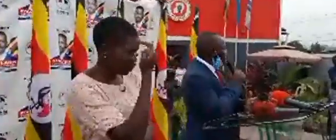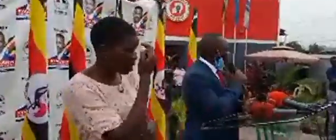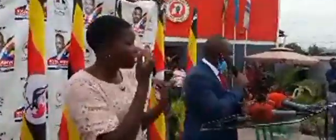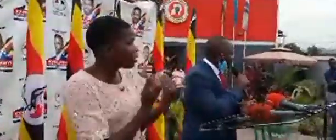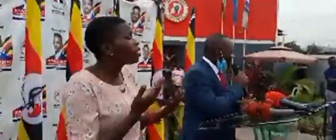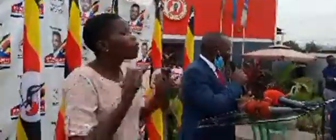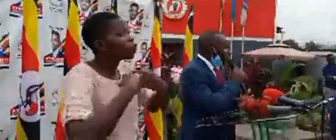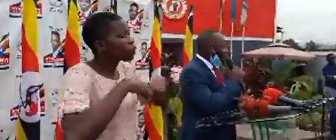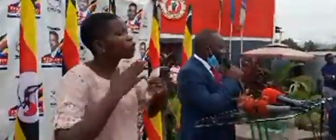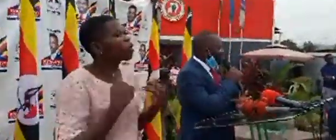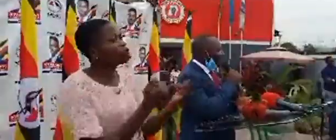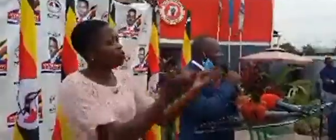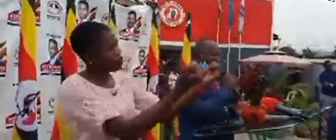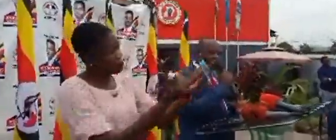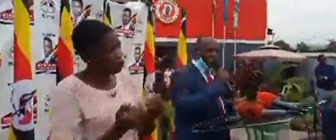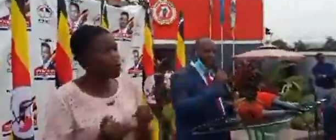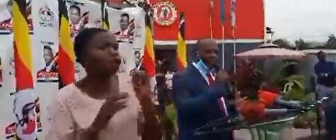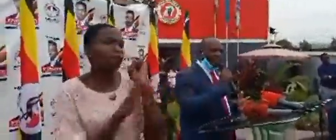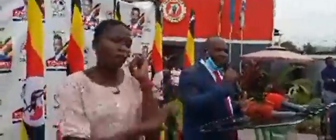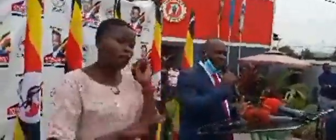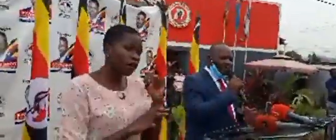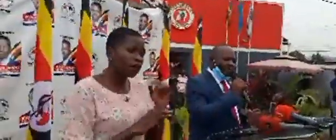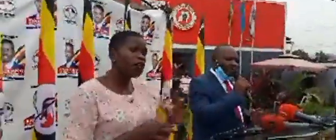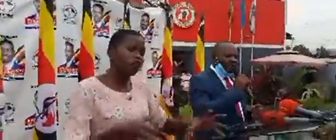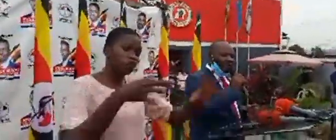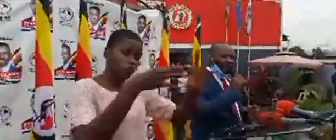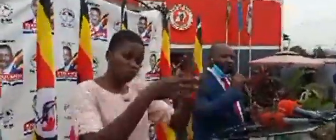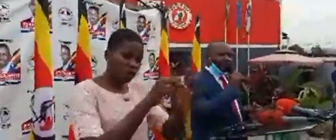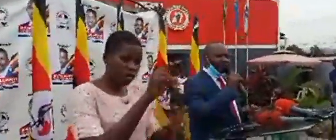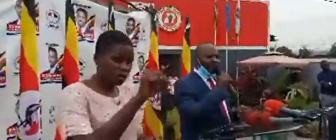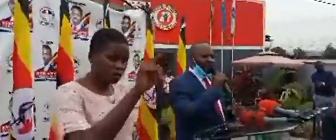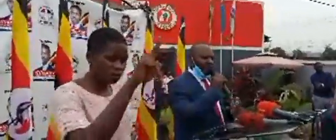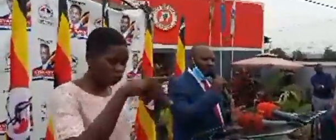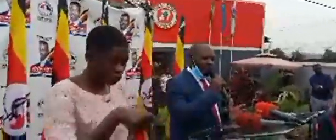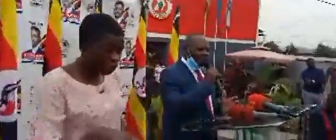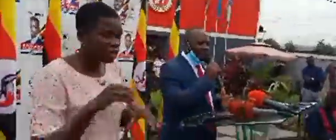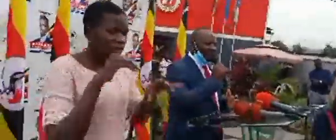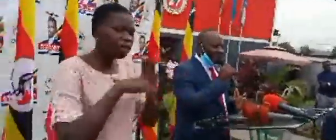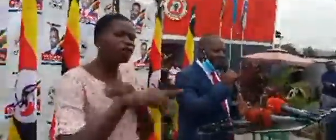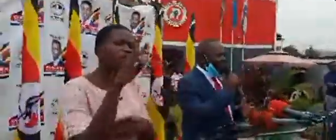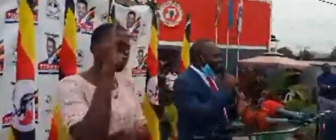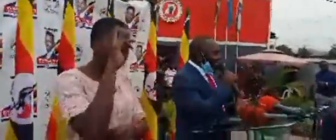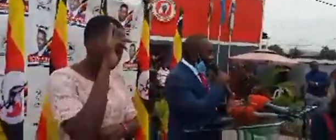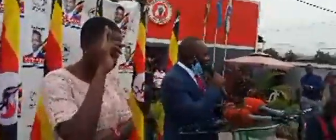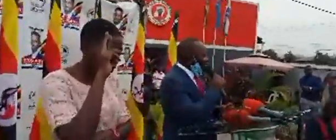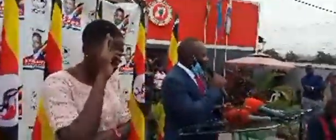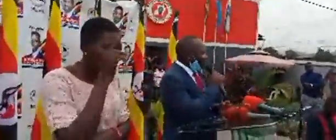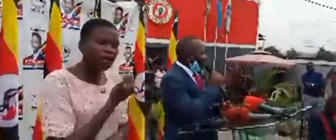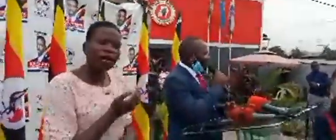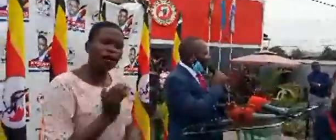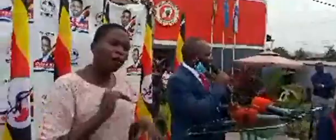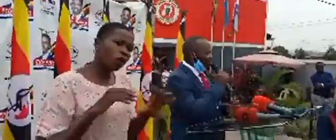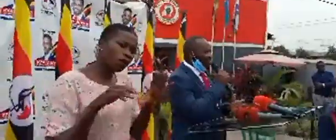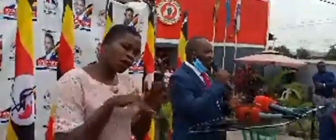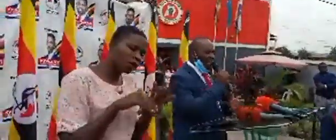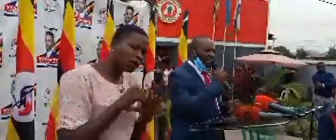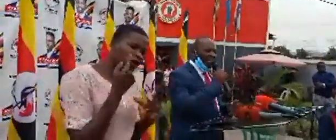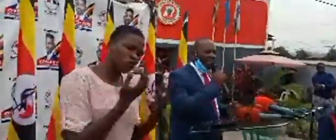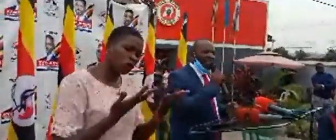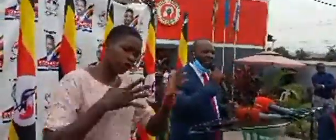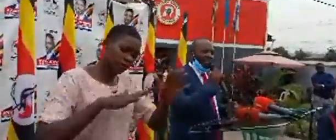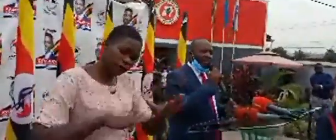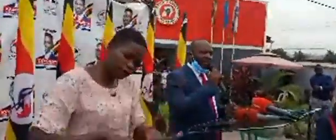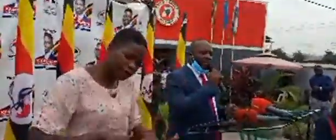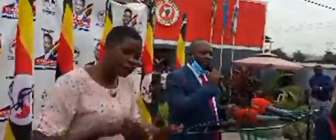country to join NUP in remembering the slain colleagues, those